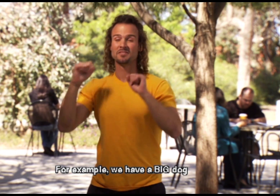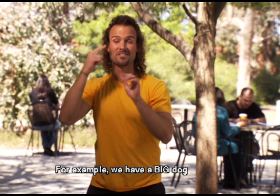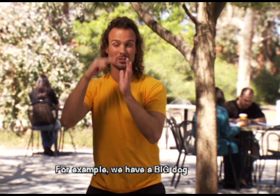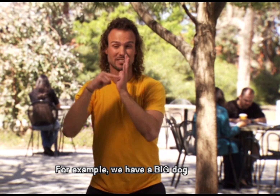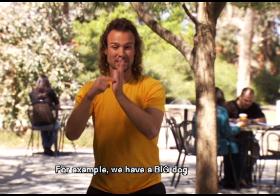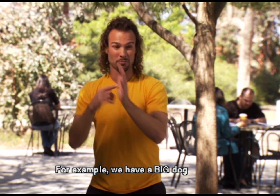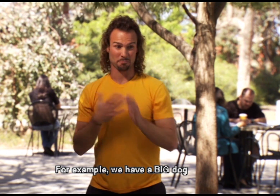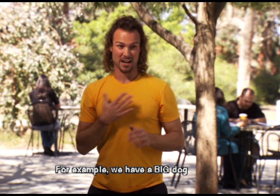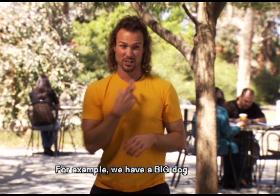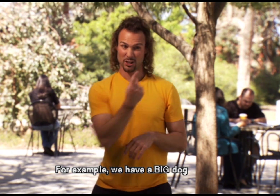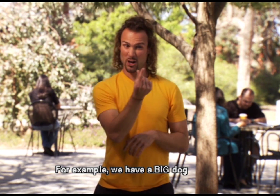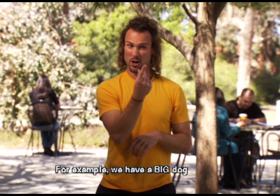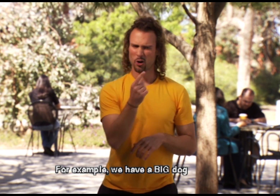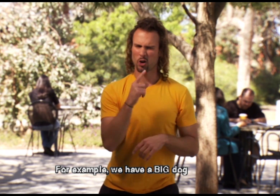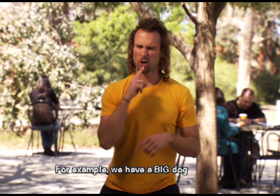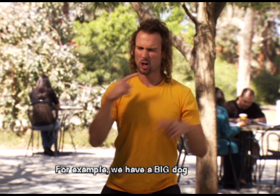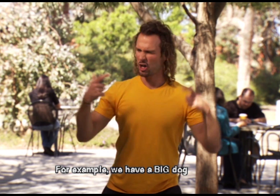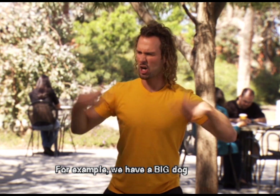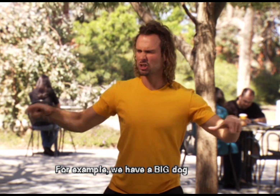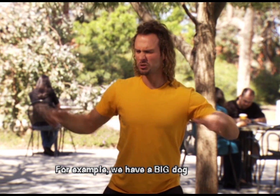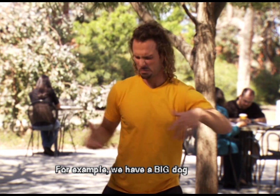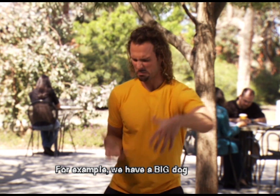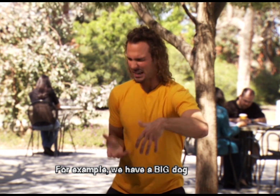For example, we have a big dog.